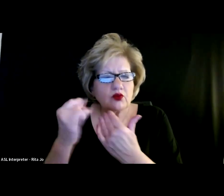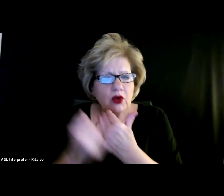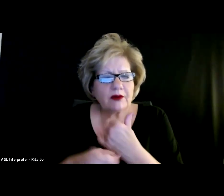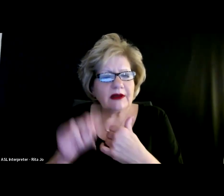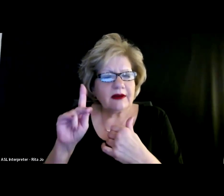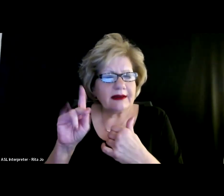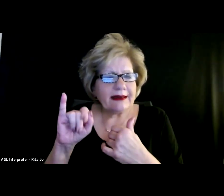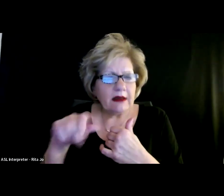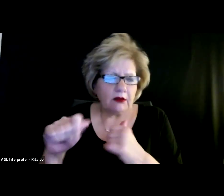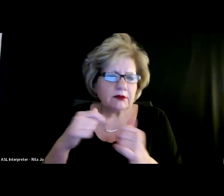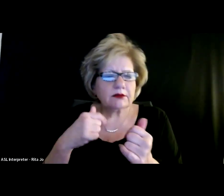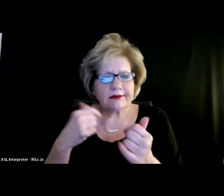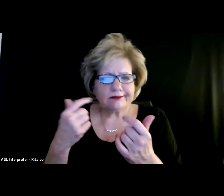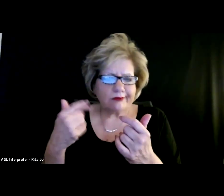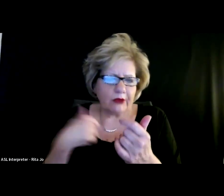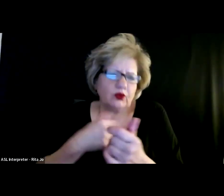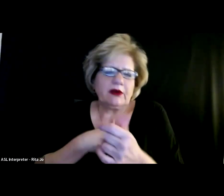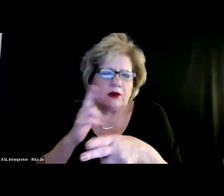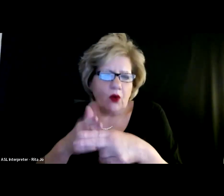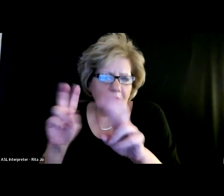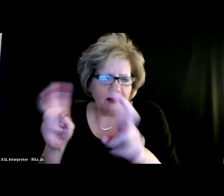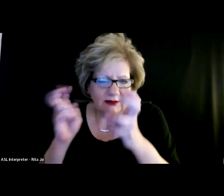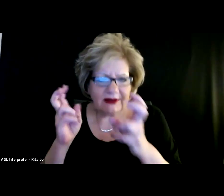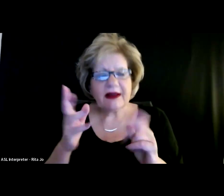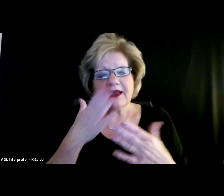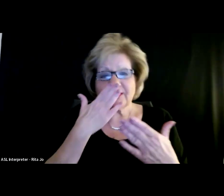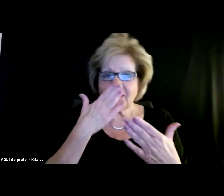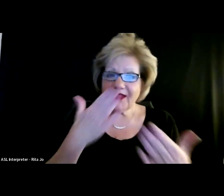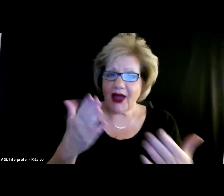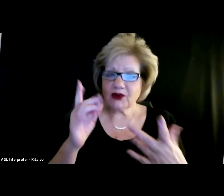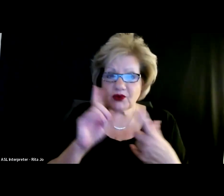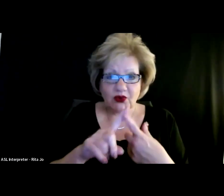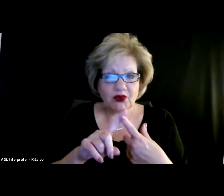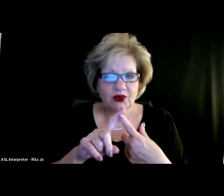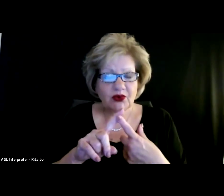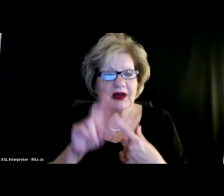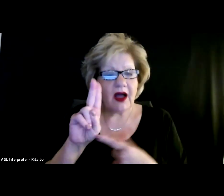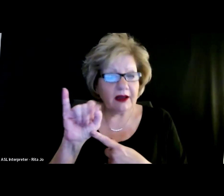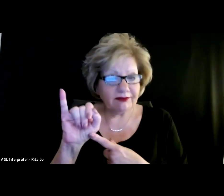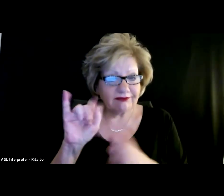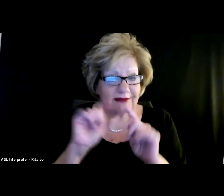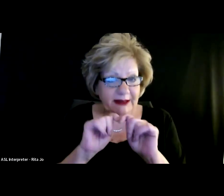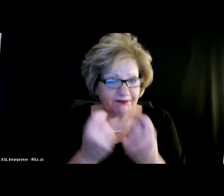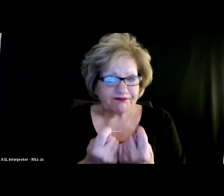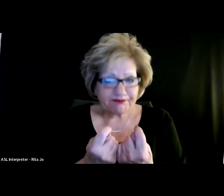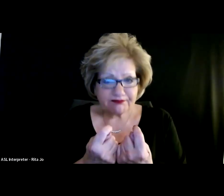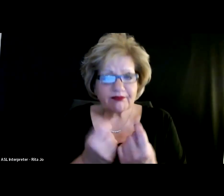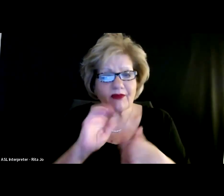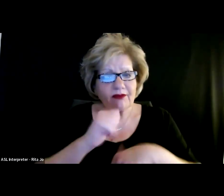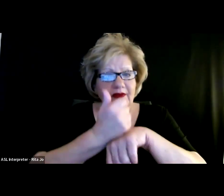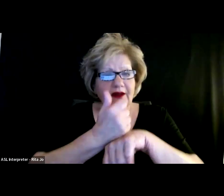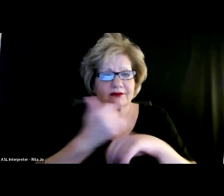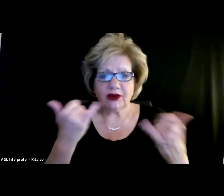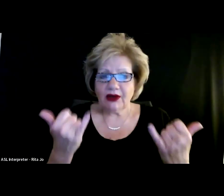call it. I want to start by saying thank you to the Urban Institute team for organizing this